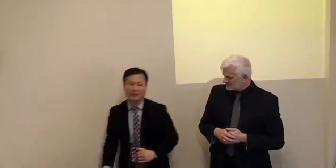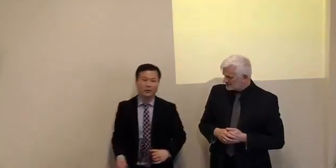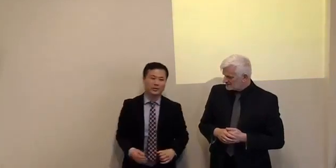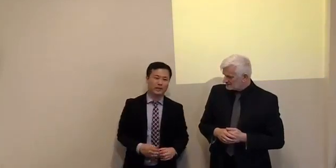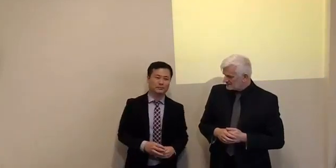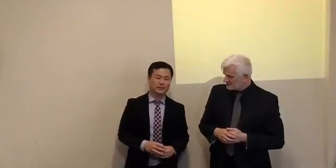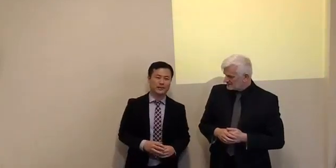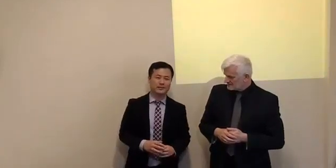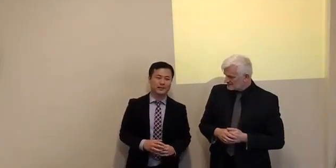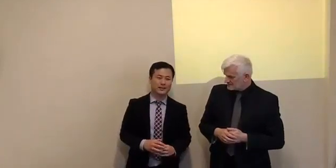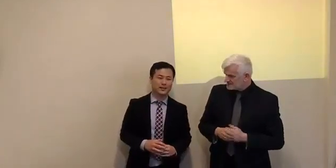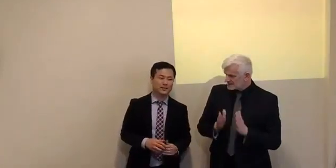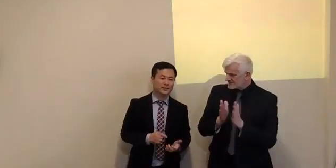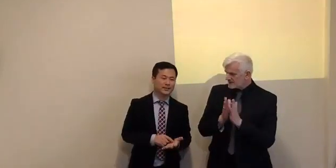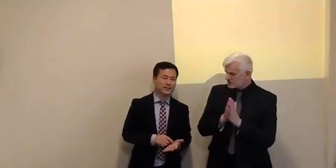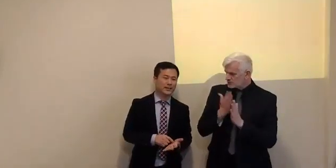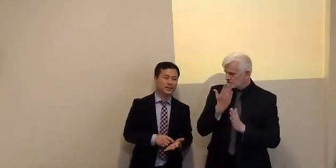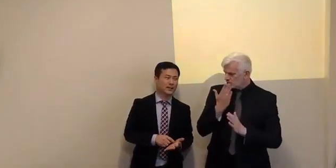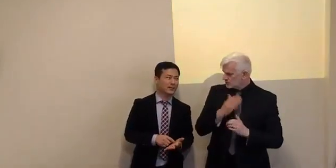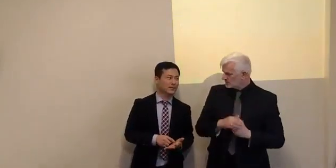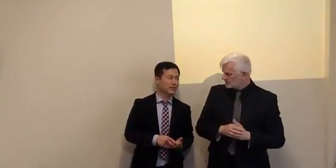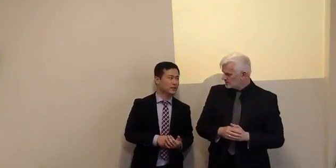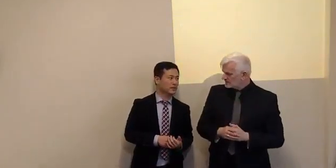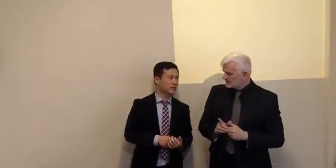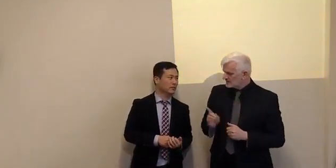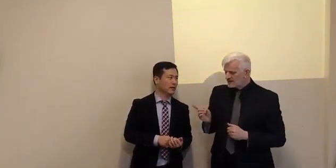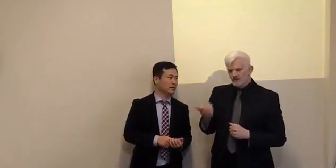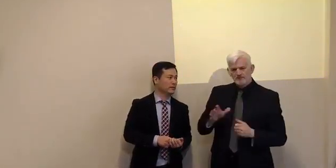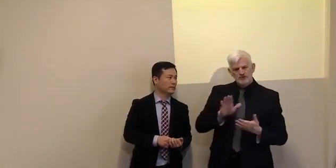And also I translated the 1689 Confession of Faith.